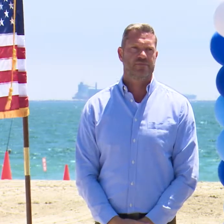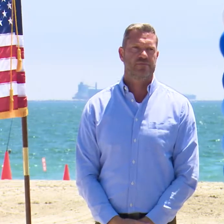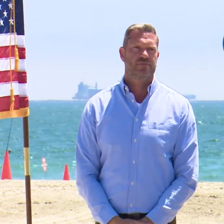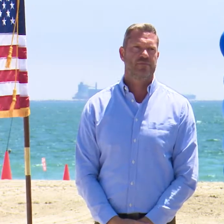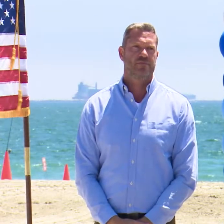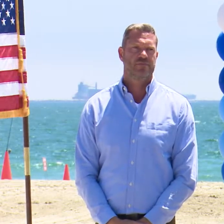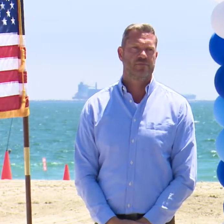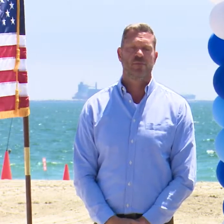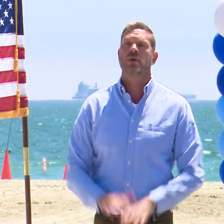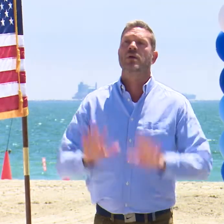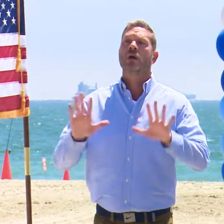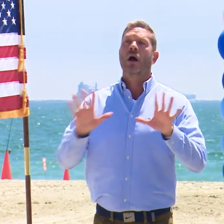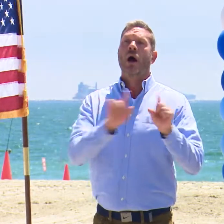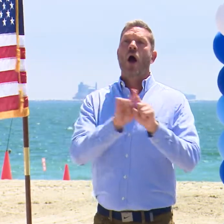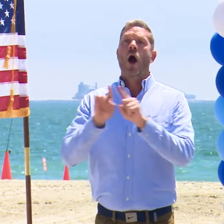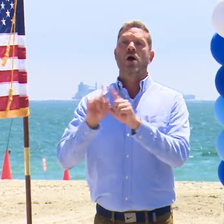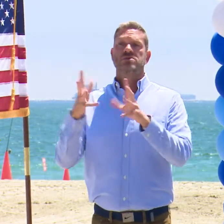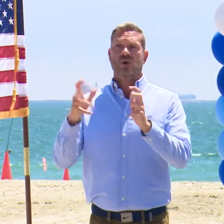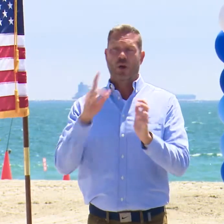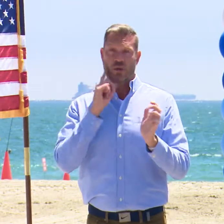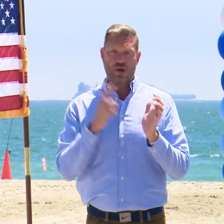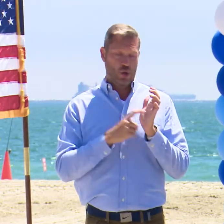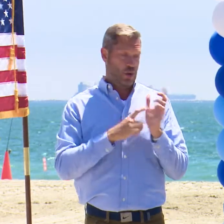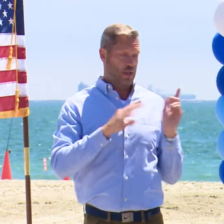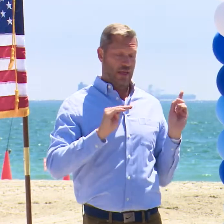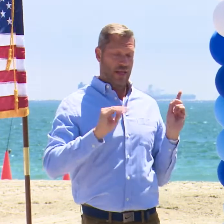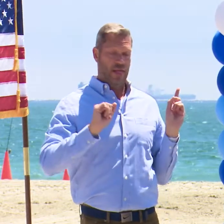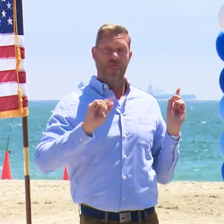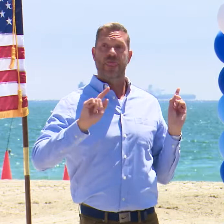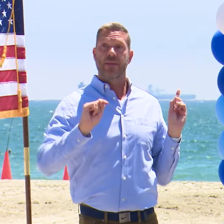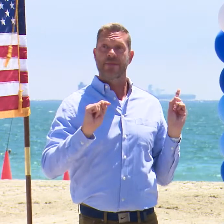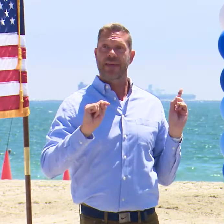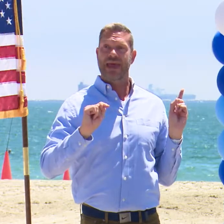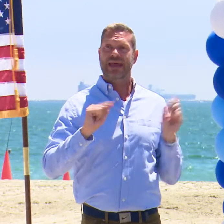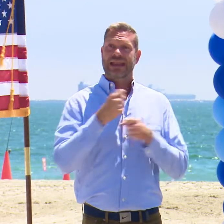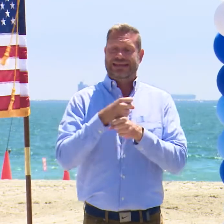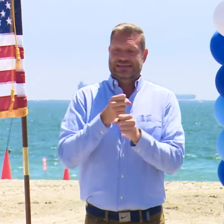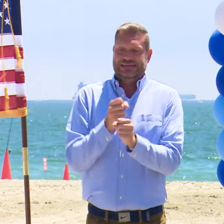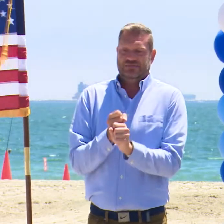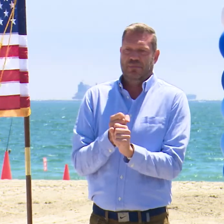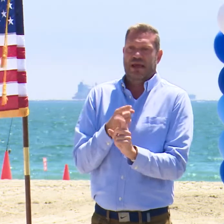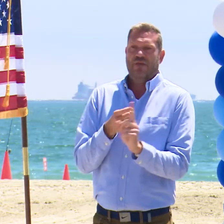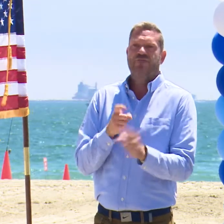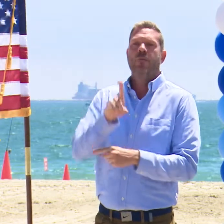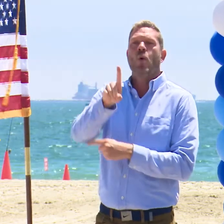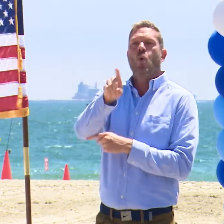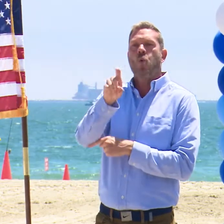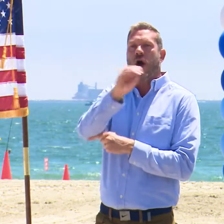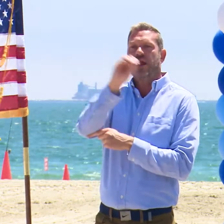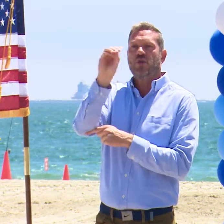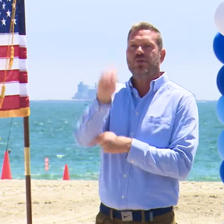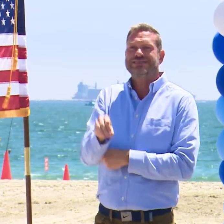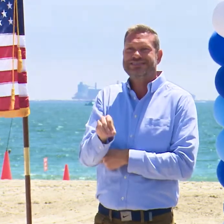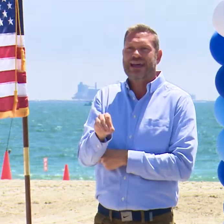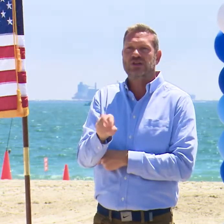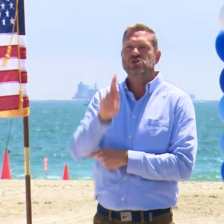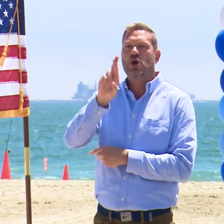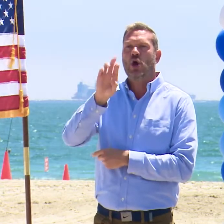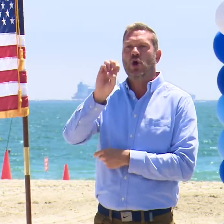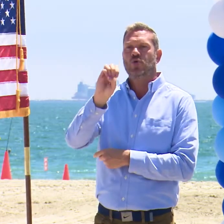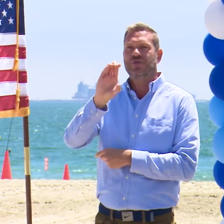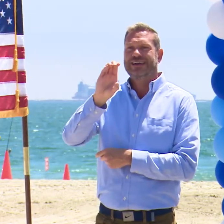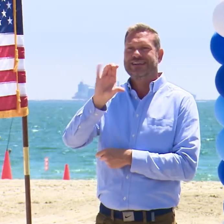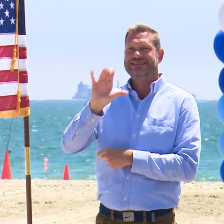I also have to point out that the mat is made out of 100% recycled material. So from